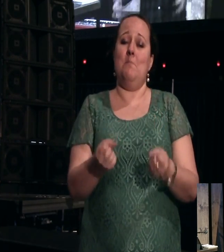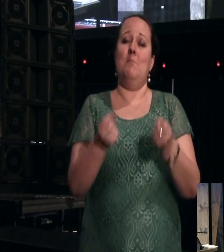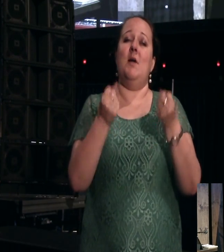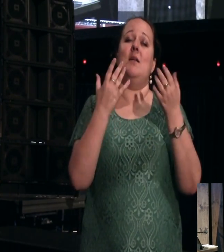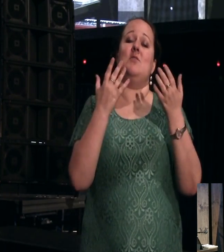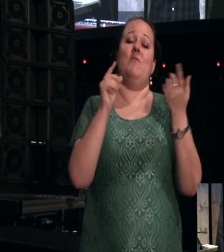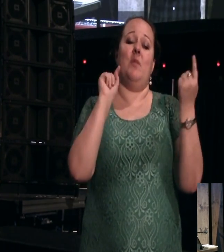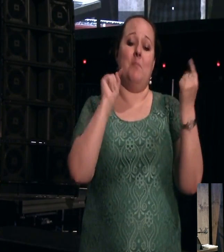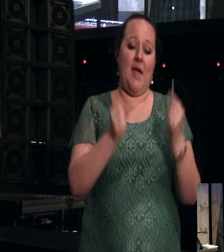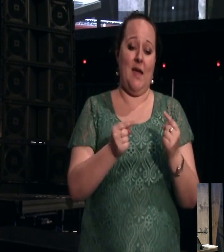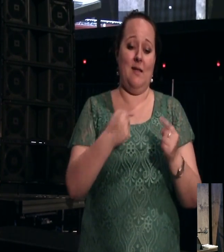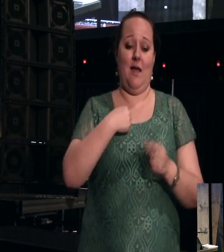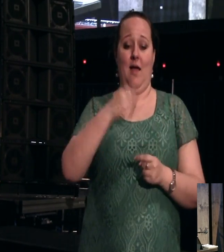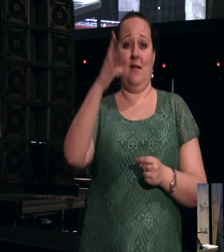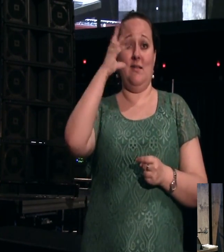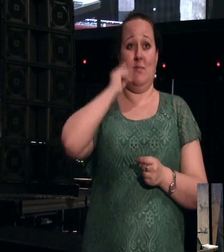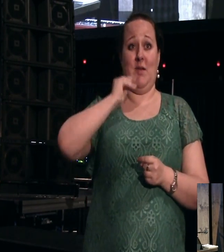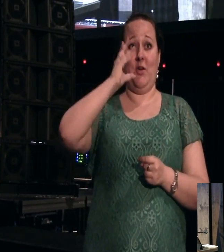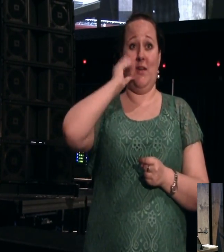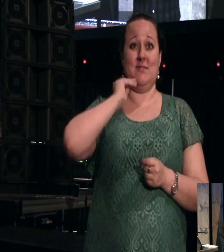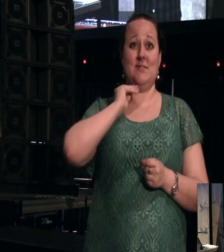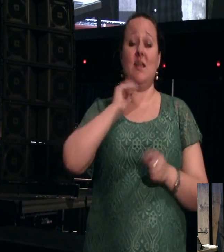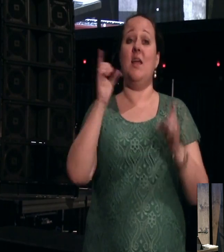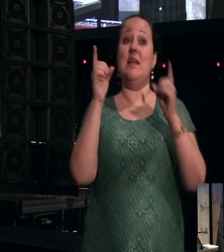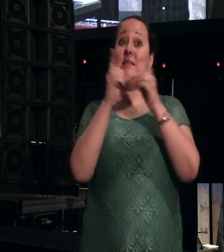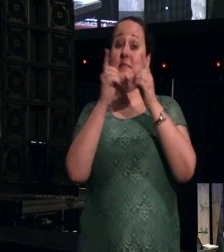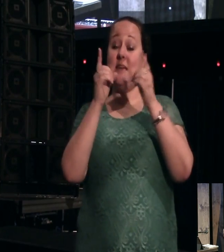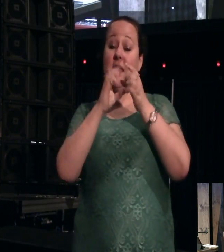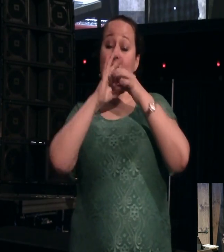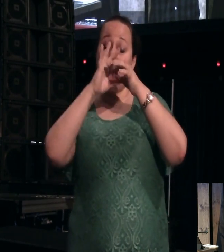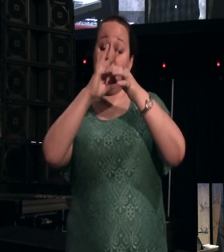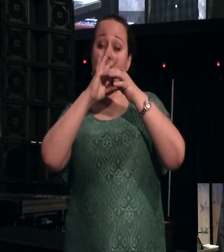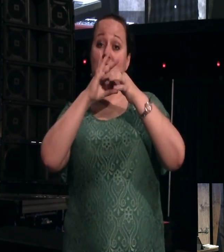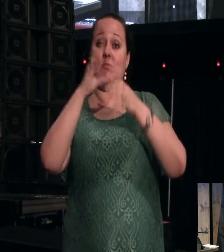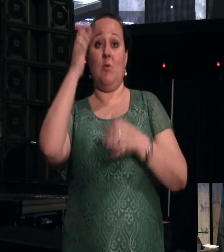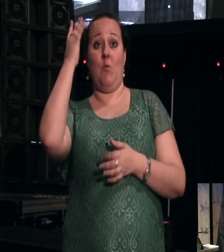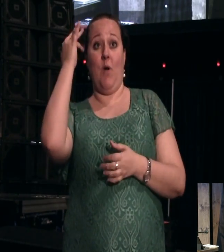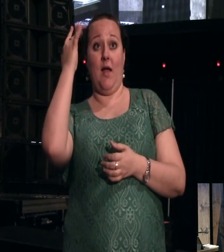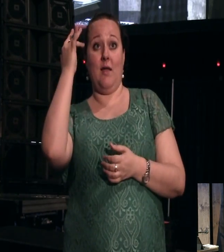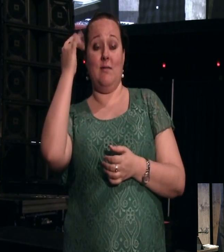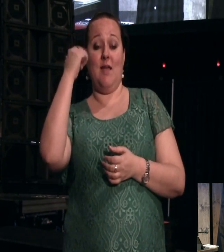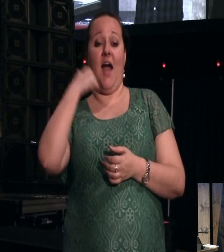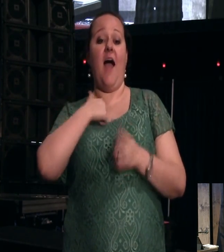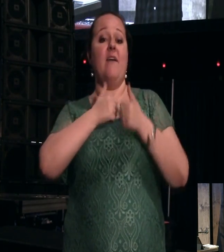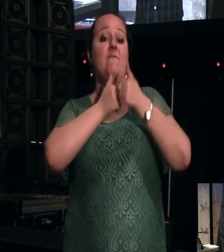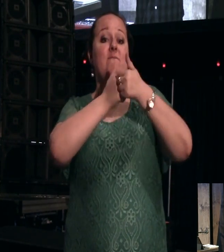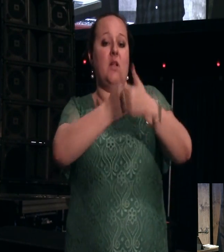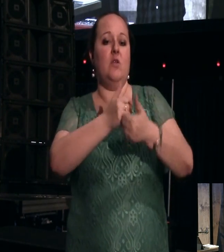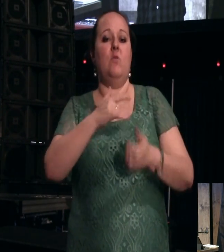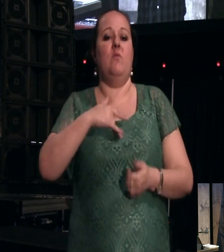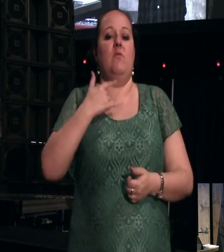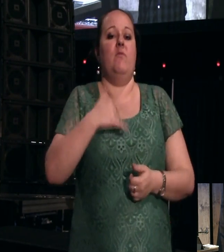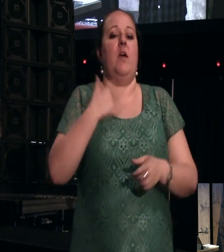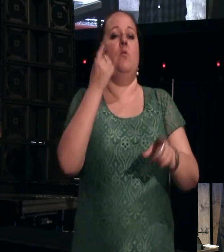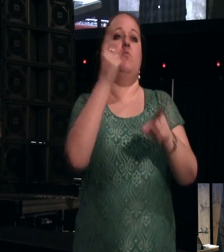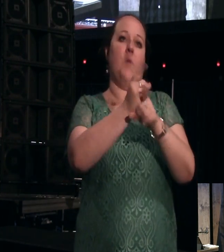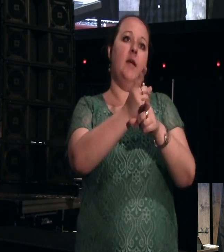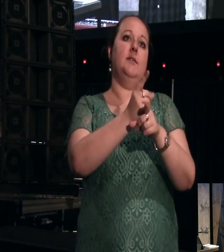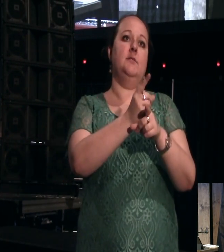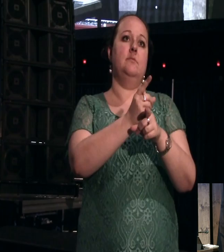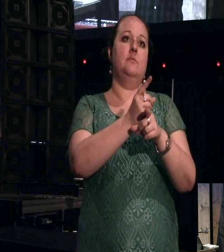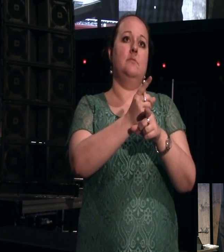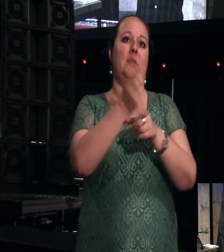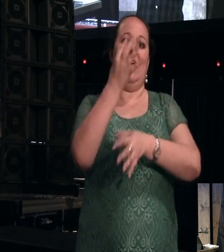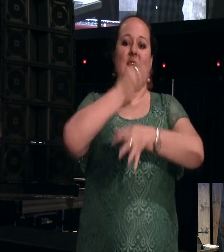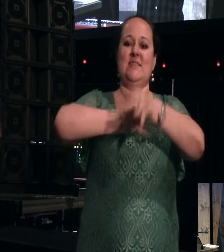you guys, and I guarantee you so much of the unnecessary pain that I experienced, especially from dating relationships, is simply because I